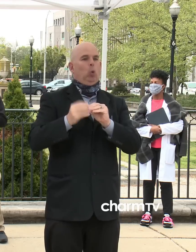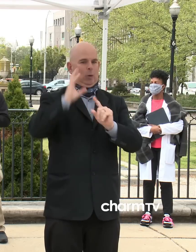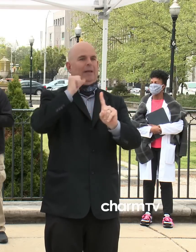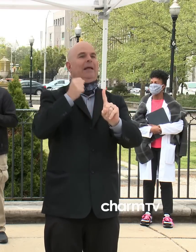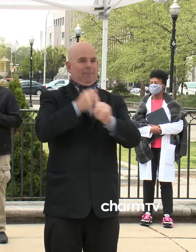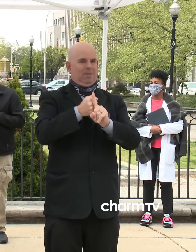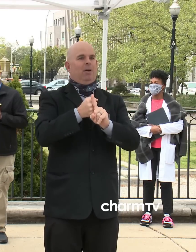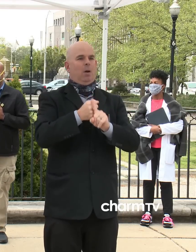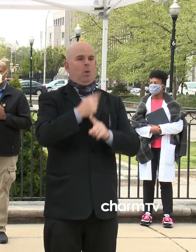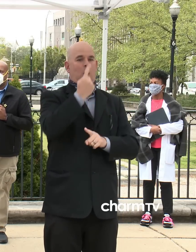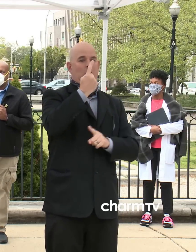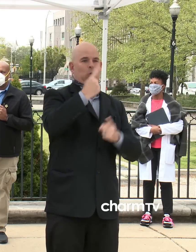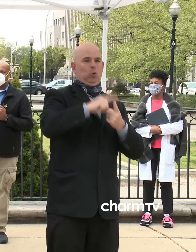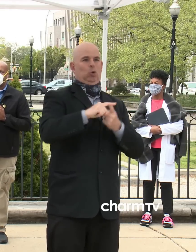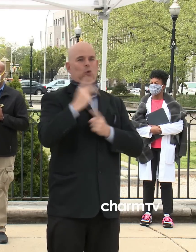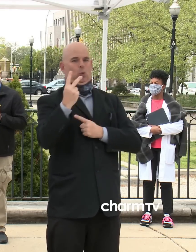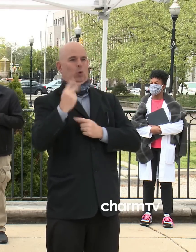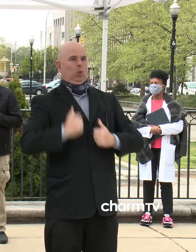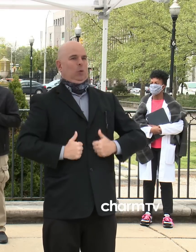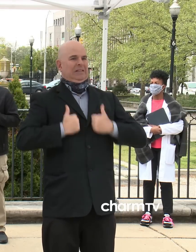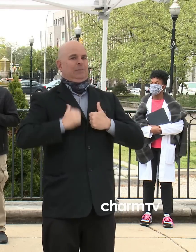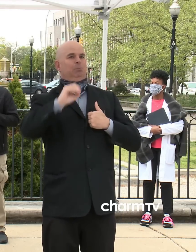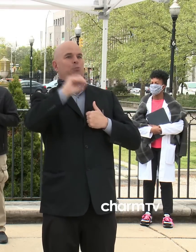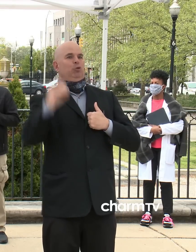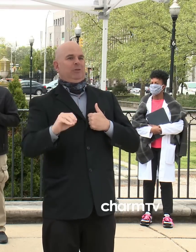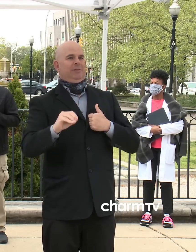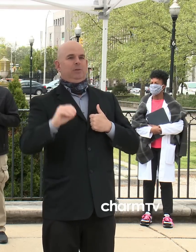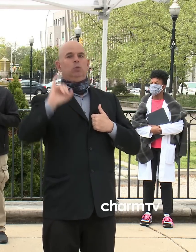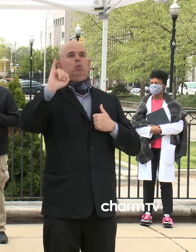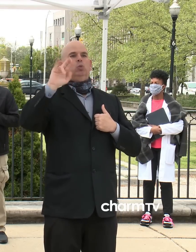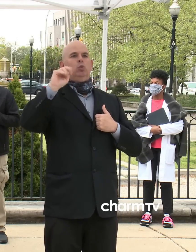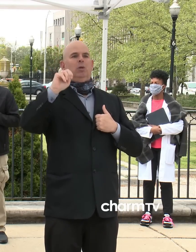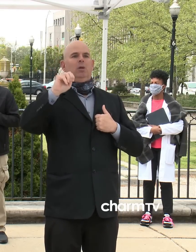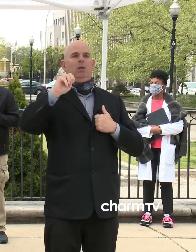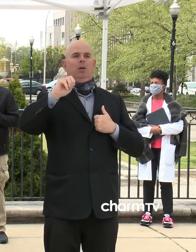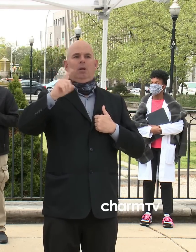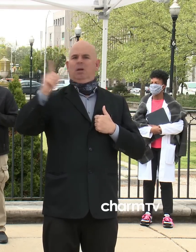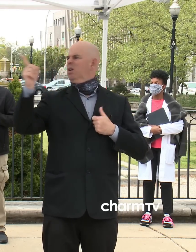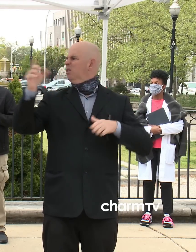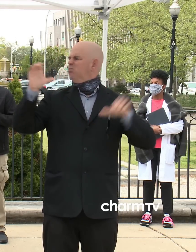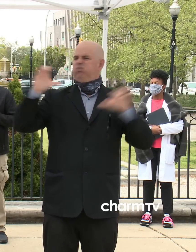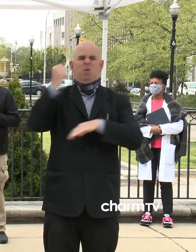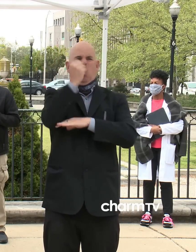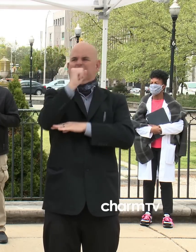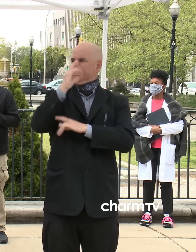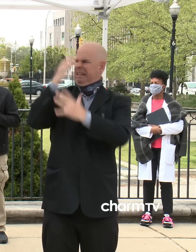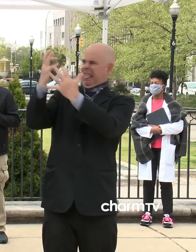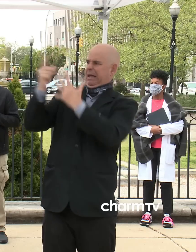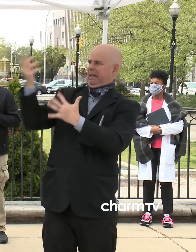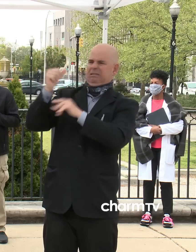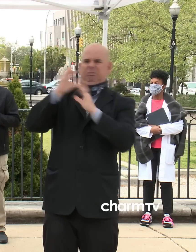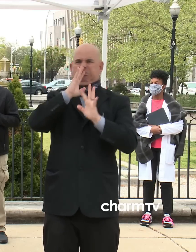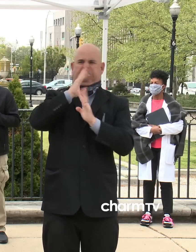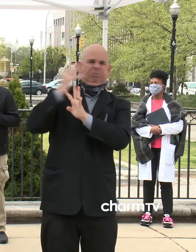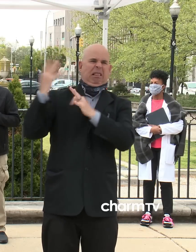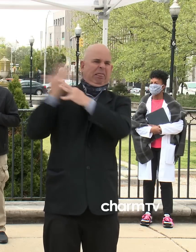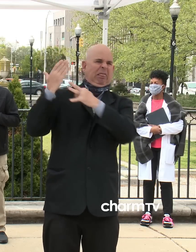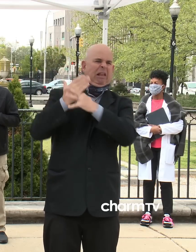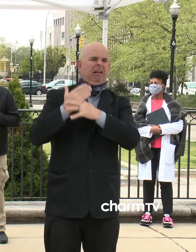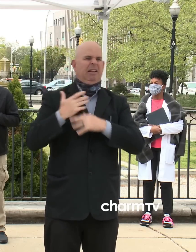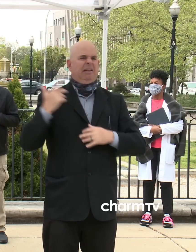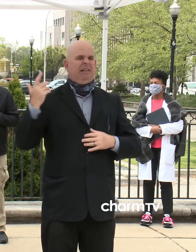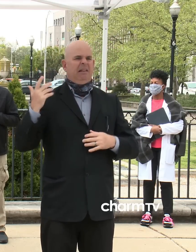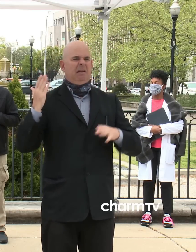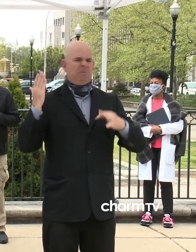June. We must act and listen now. Who is he? This is an urgent matter.